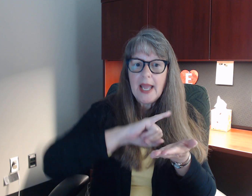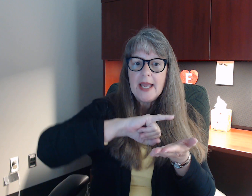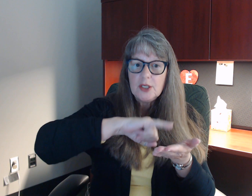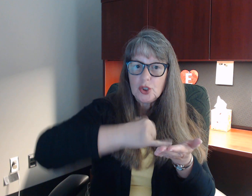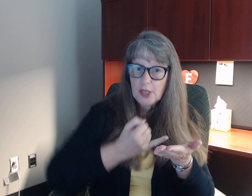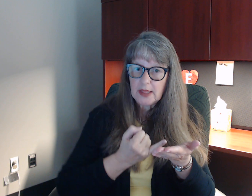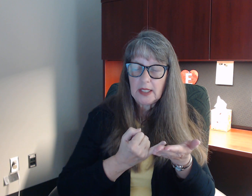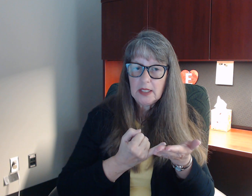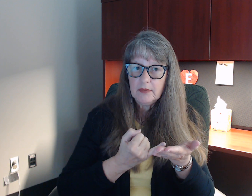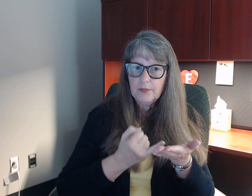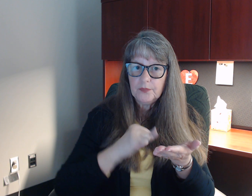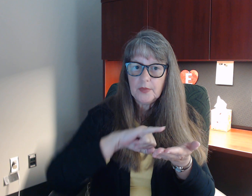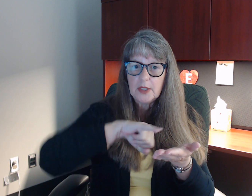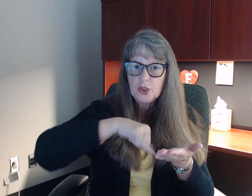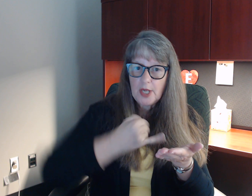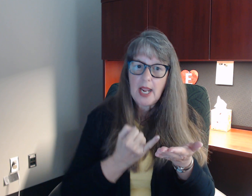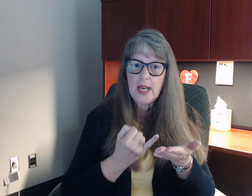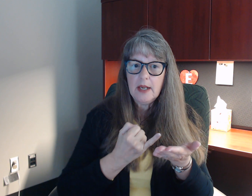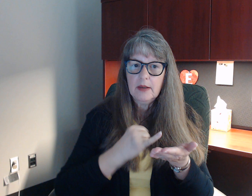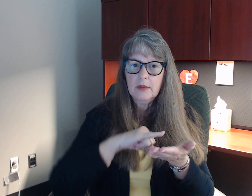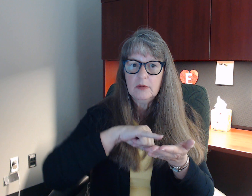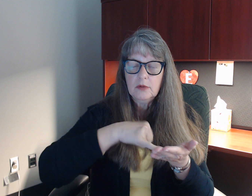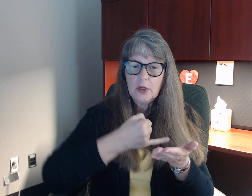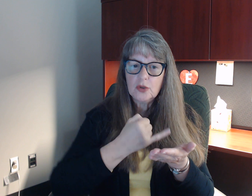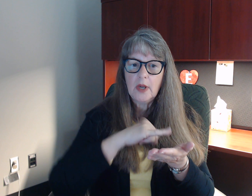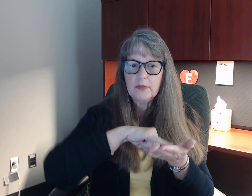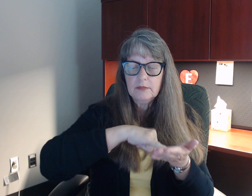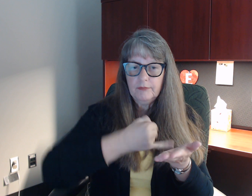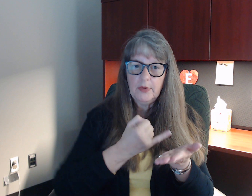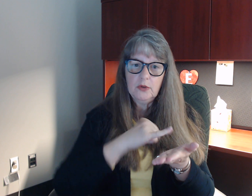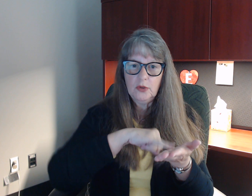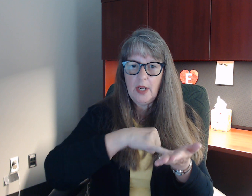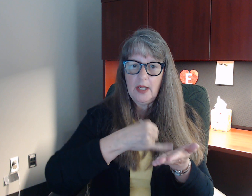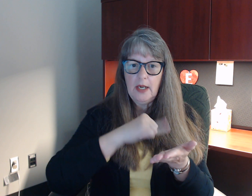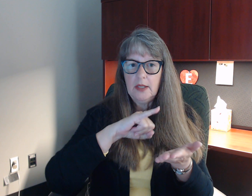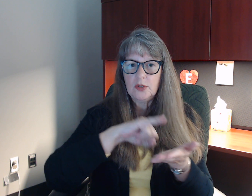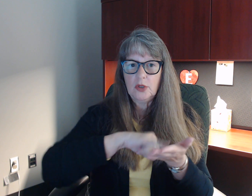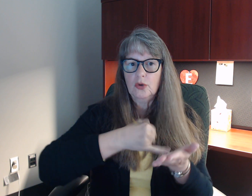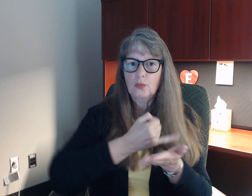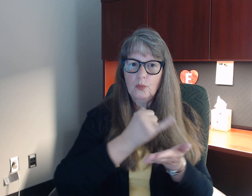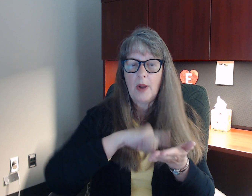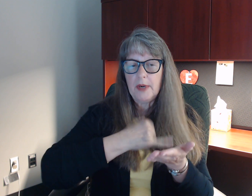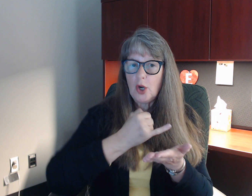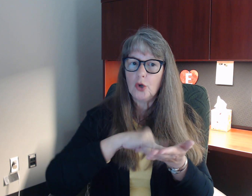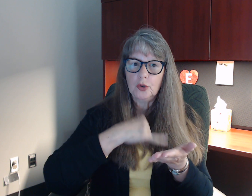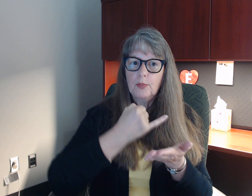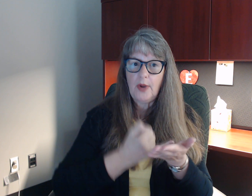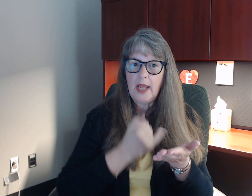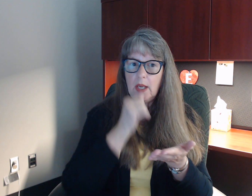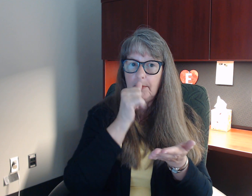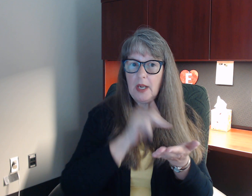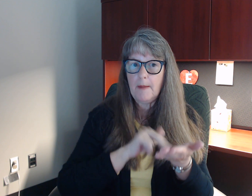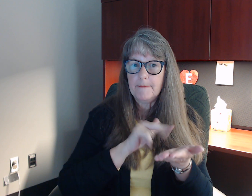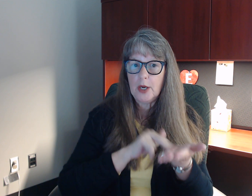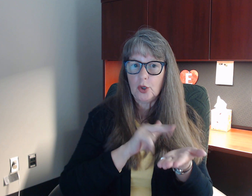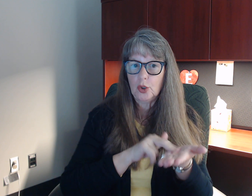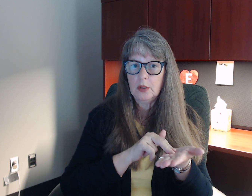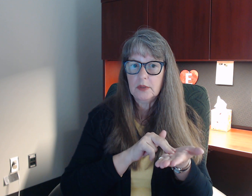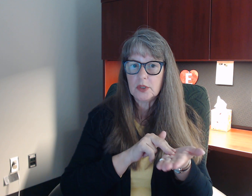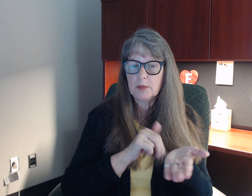and jelly, a J, because you got in it and you're wiping it on your bread. Peanut butter. This is butter